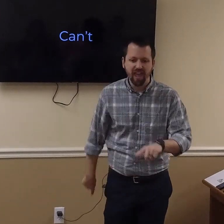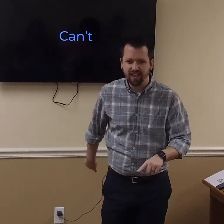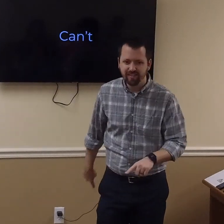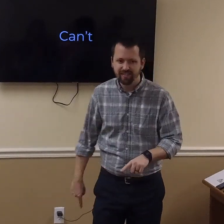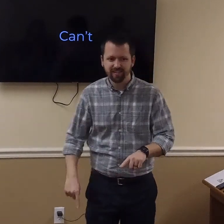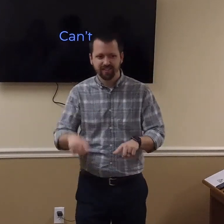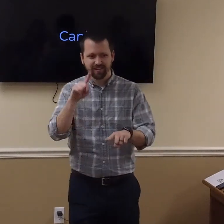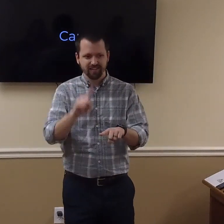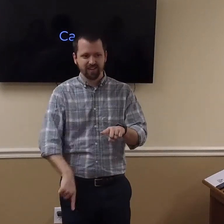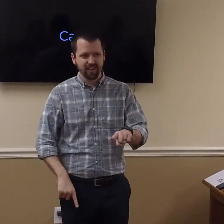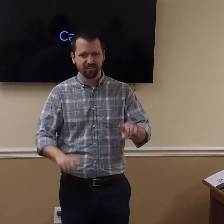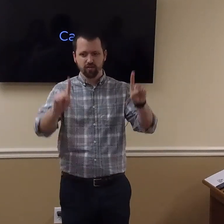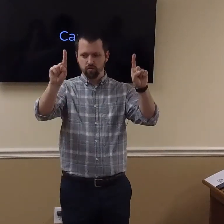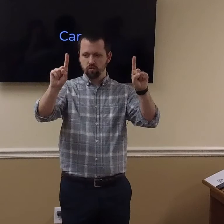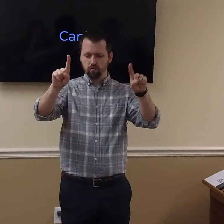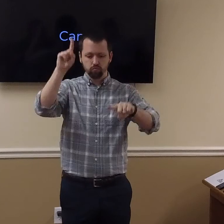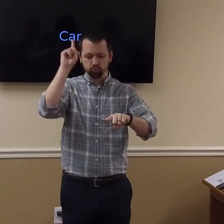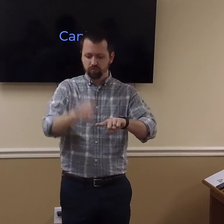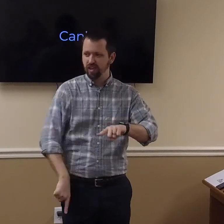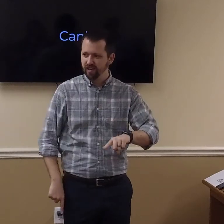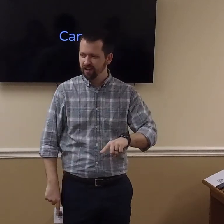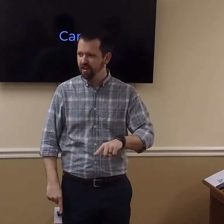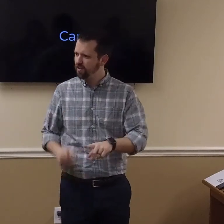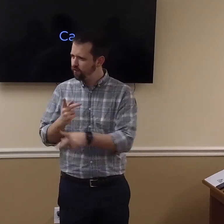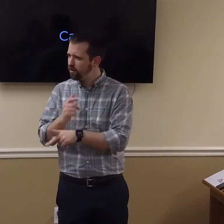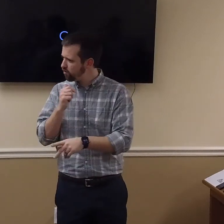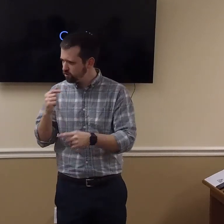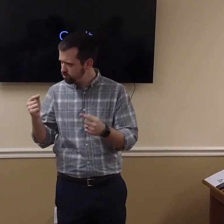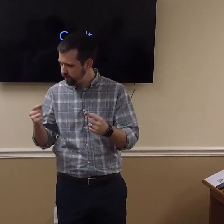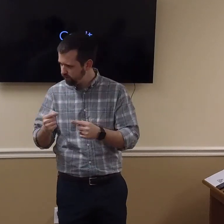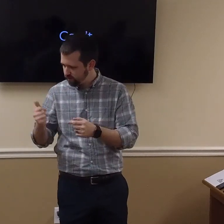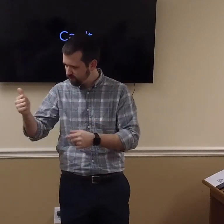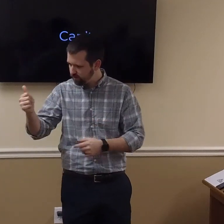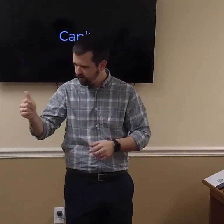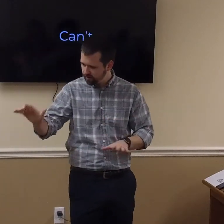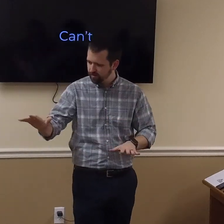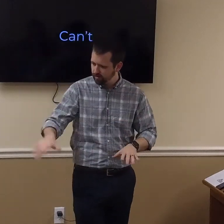Can't. Can't. So I'll let her. yeah, careful not to hurt yourself.